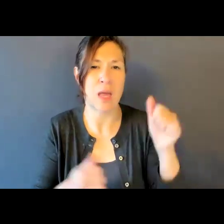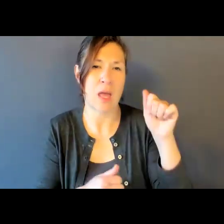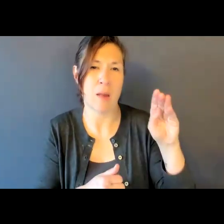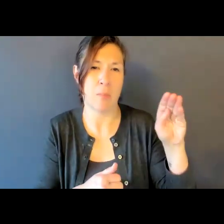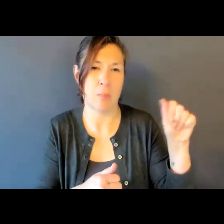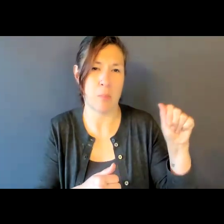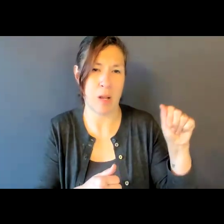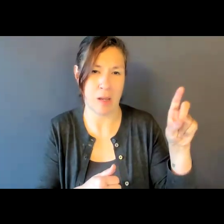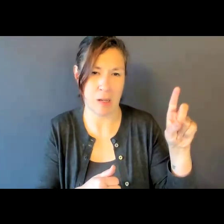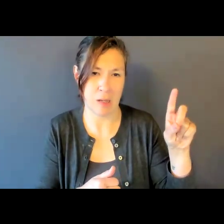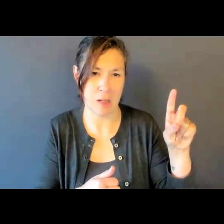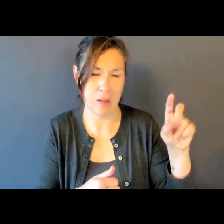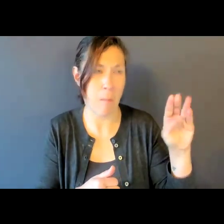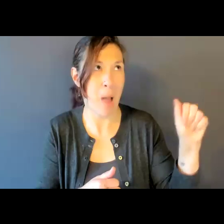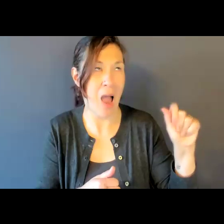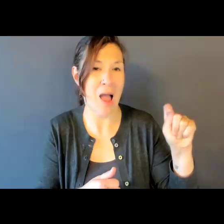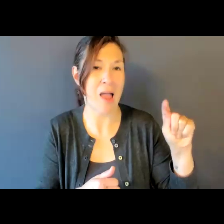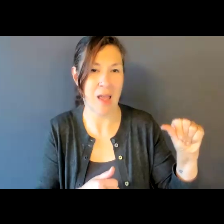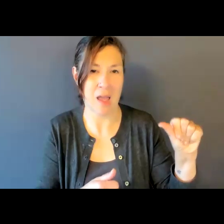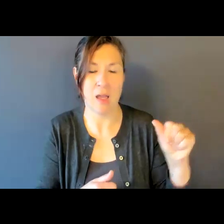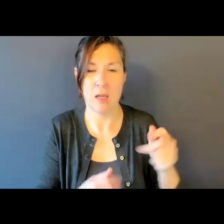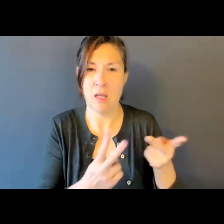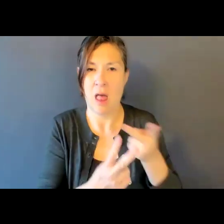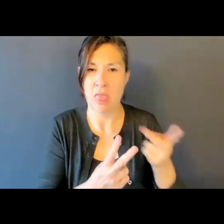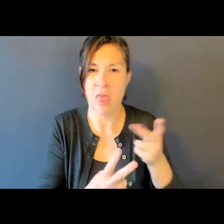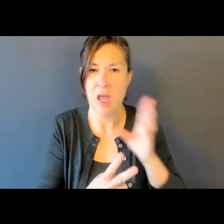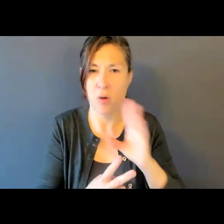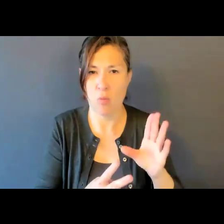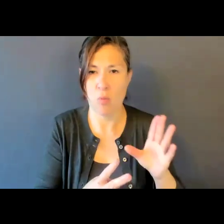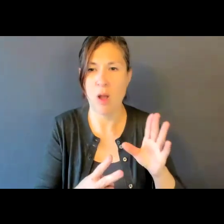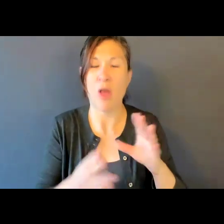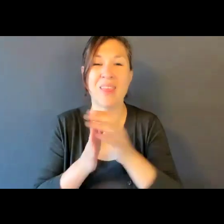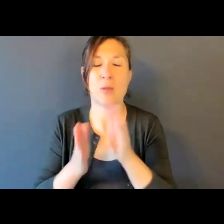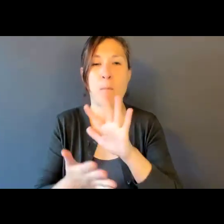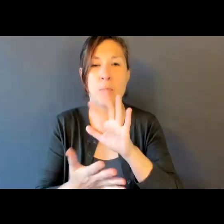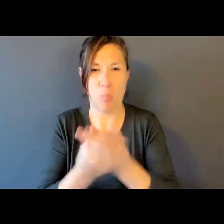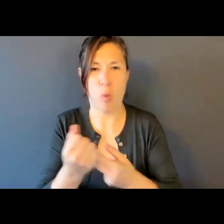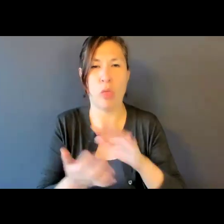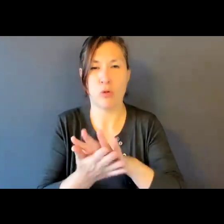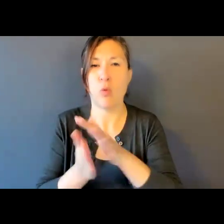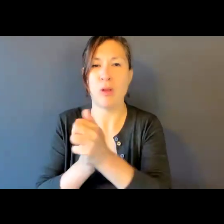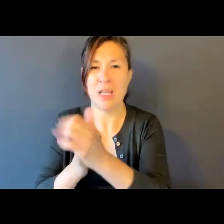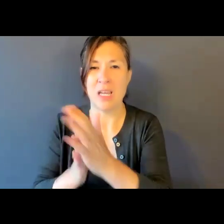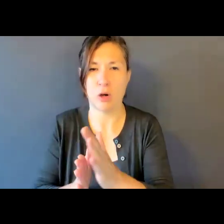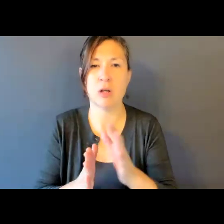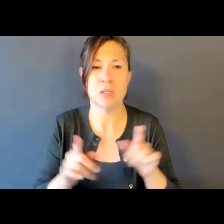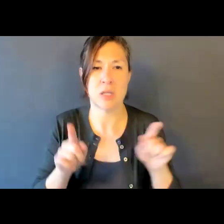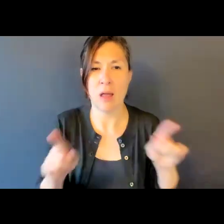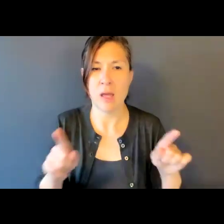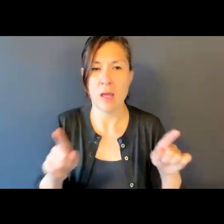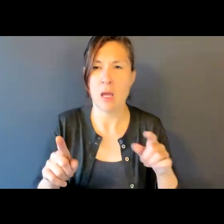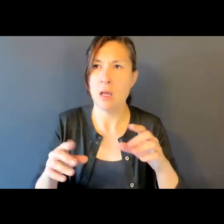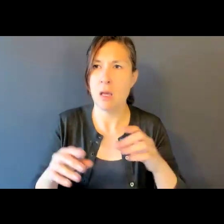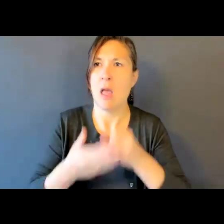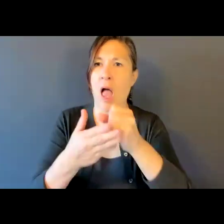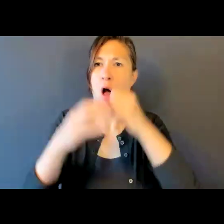really important to hear principal voice in this at the secondary level, because they can bring to life the real challenges that do happen,